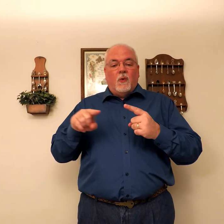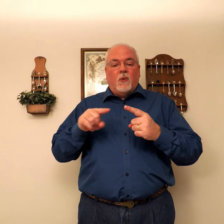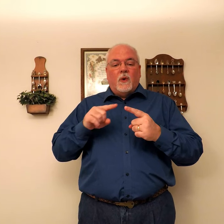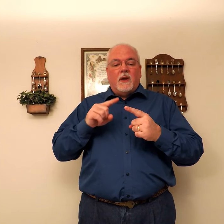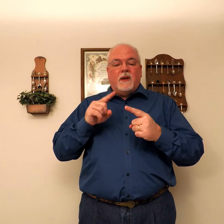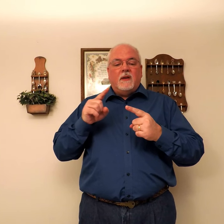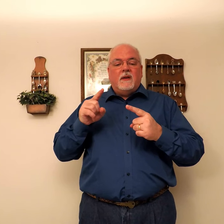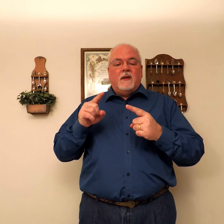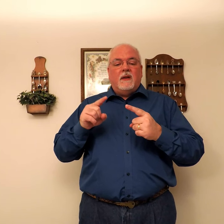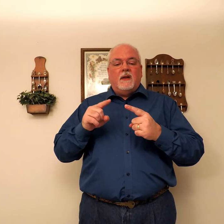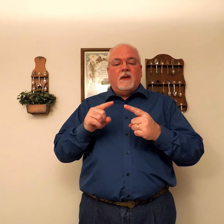when